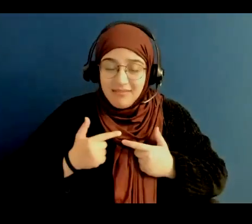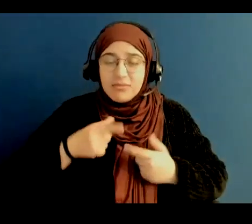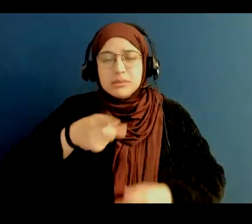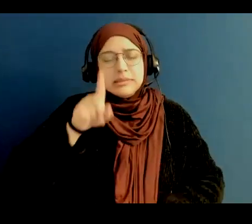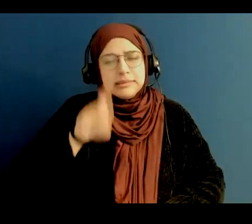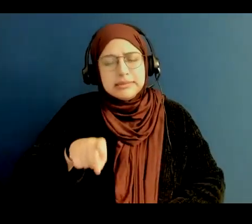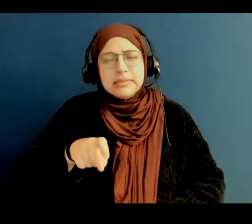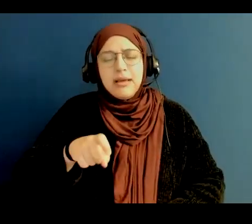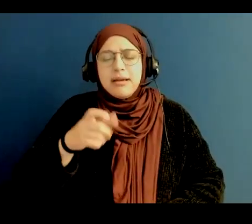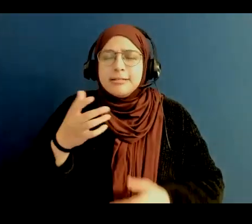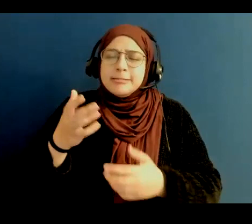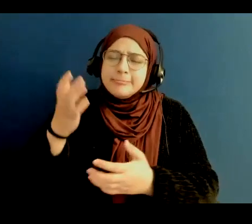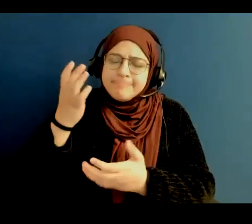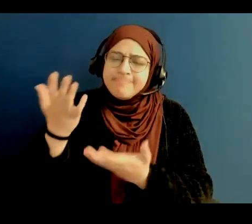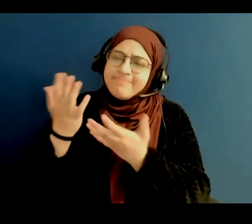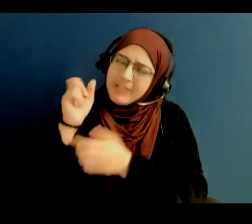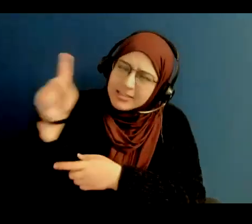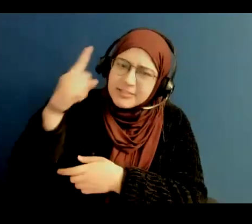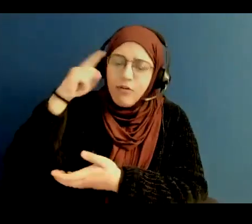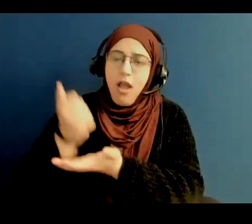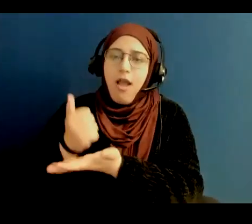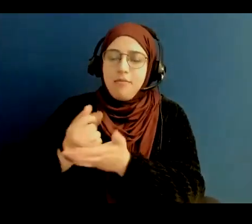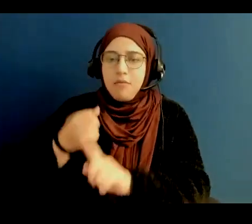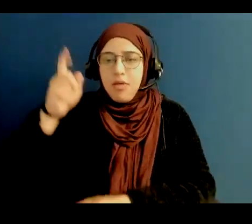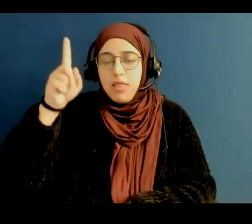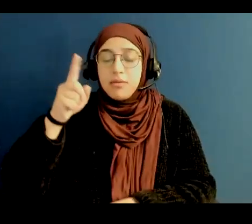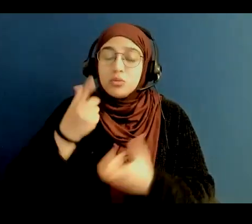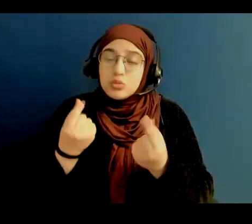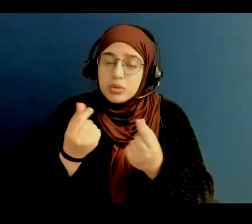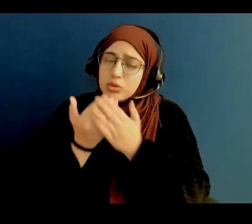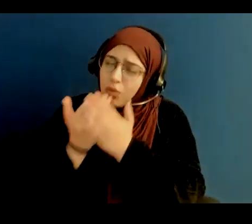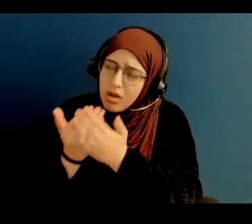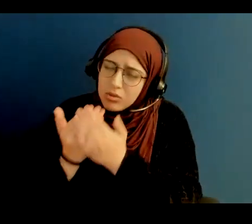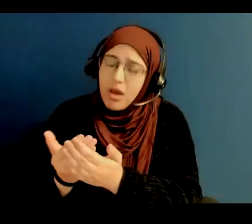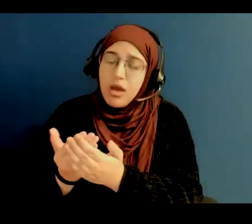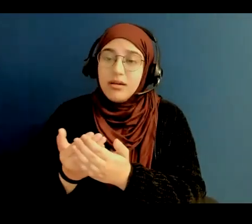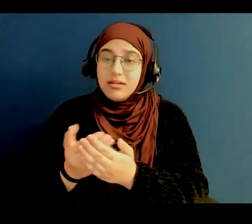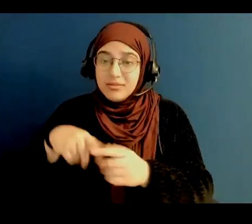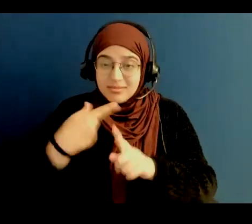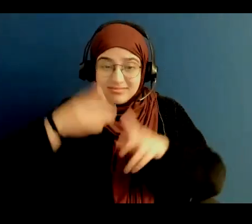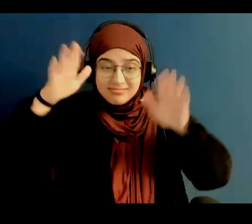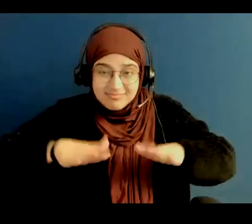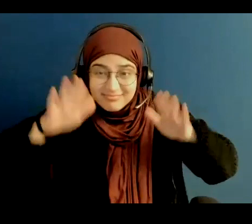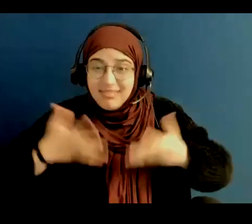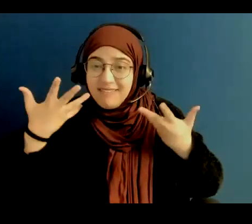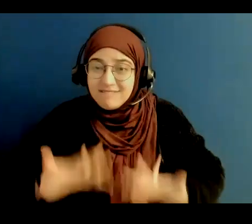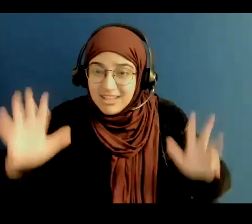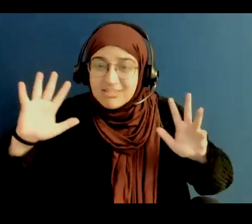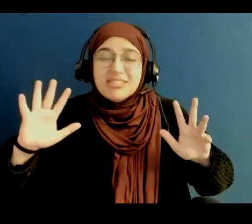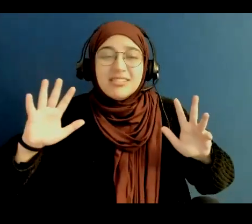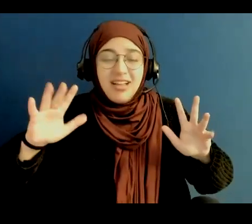So make loads of dua. So pray after the prayer, don't rush and run away and just go away.